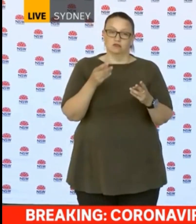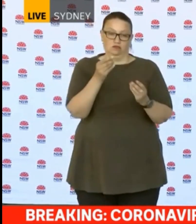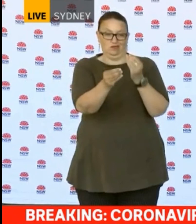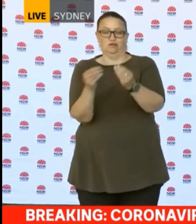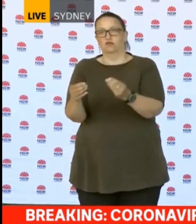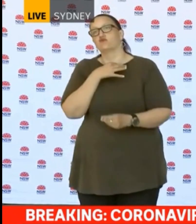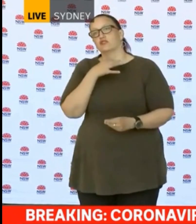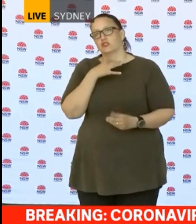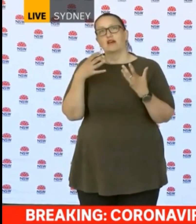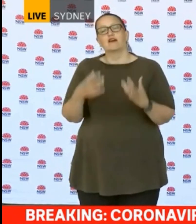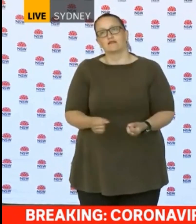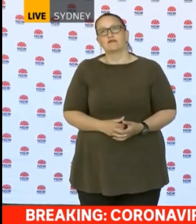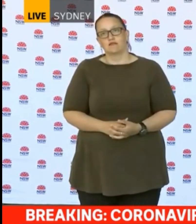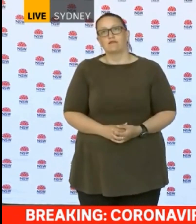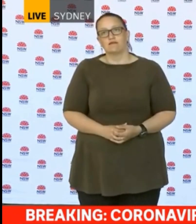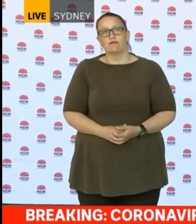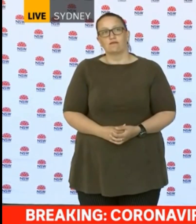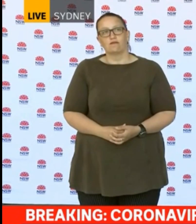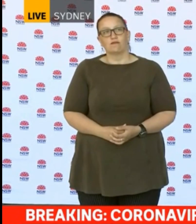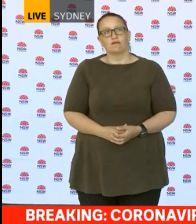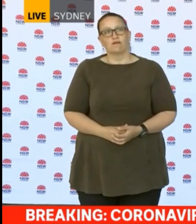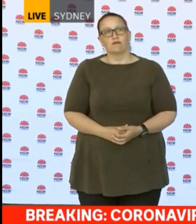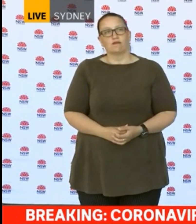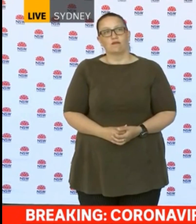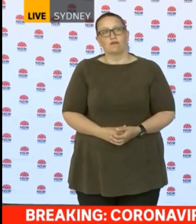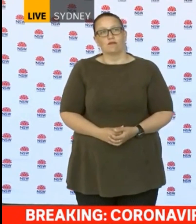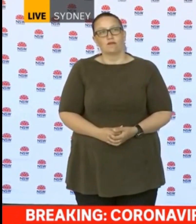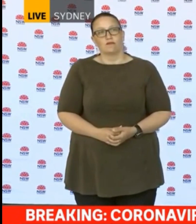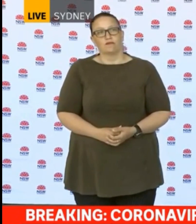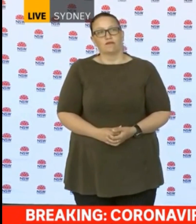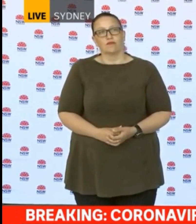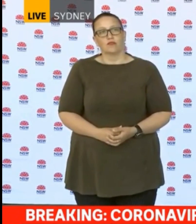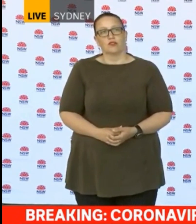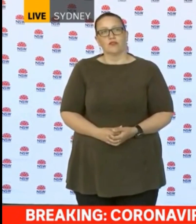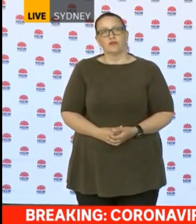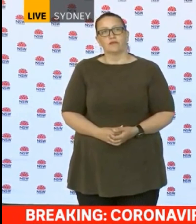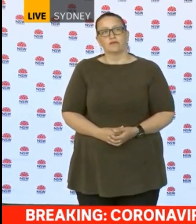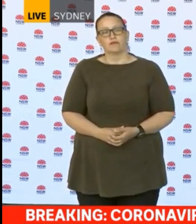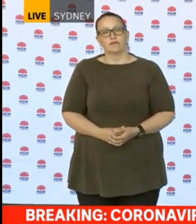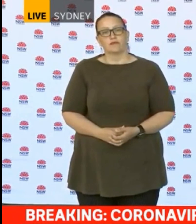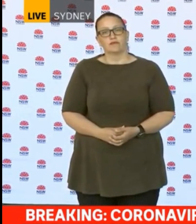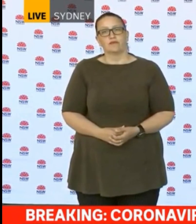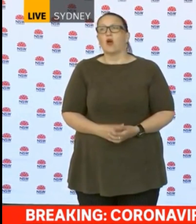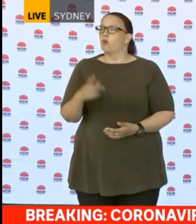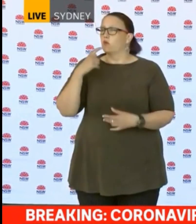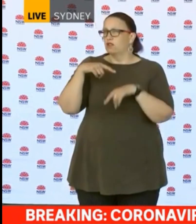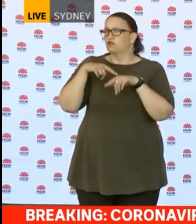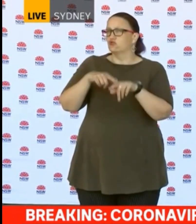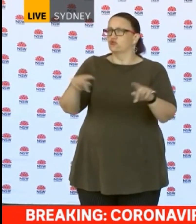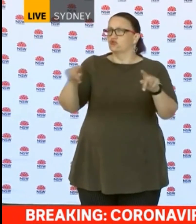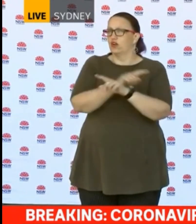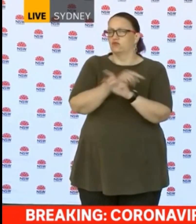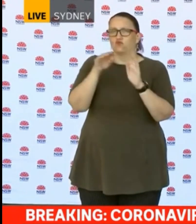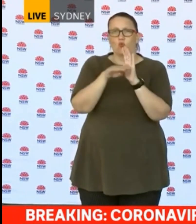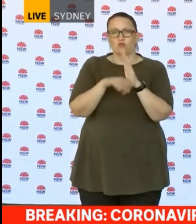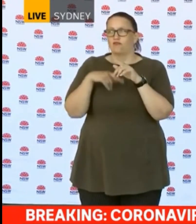gatherings, and obviously we will formulate our advice depending on the circumstances. I would actually say that it will make it a lot easier for